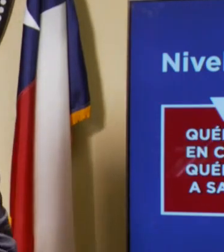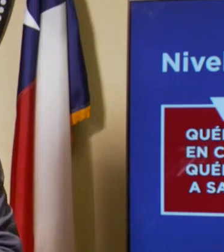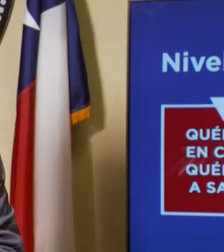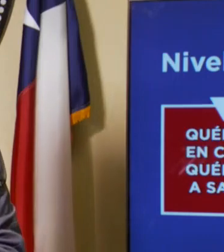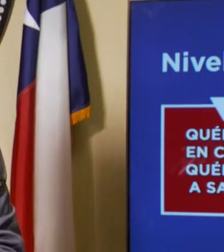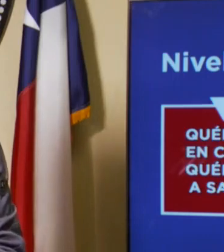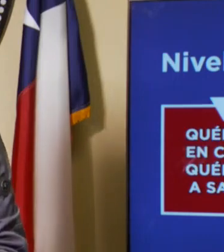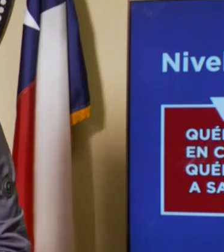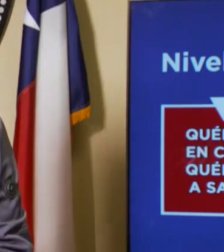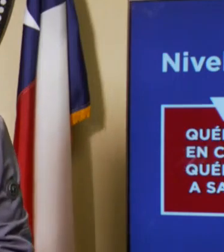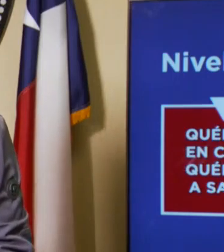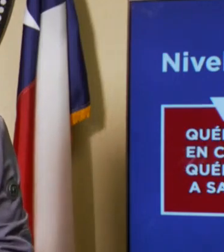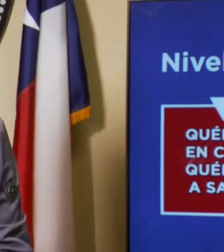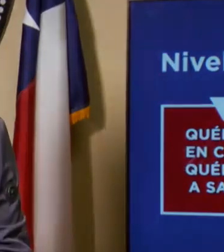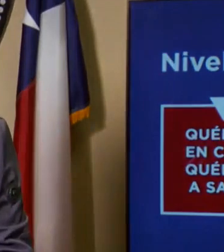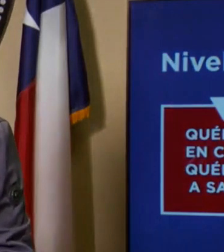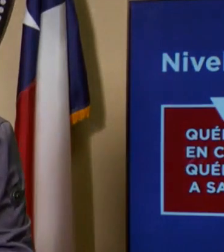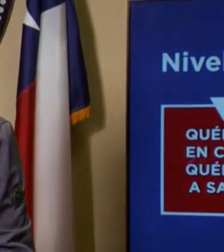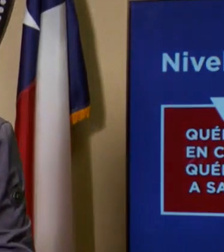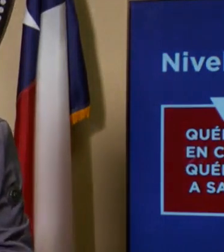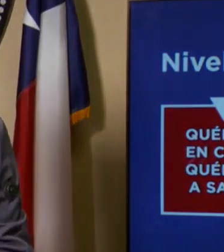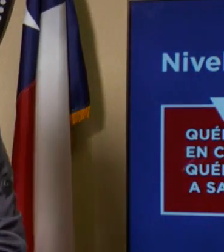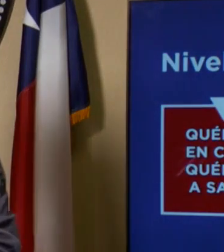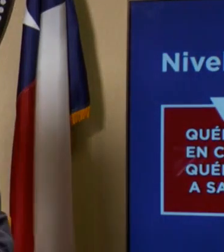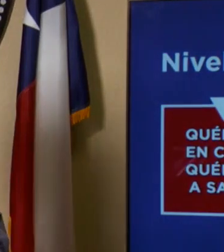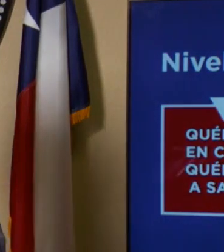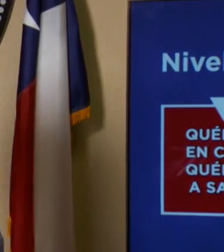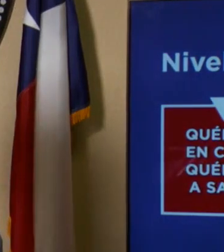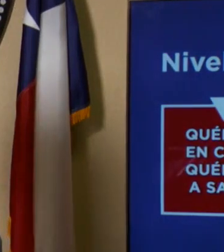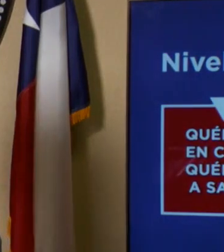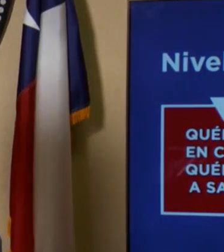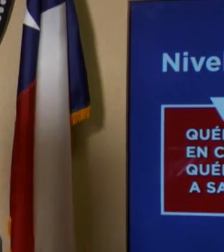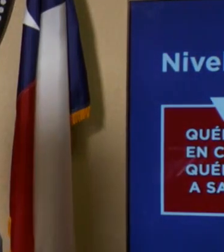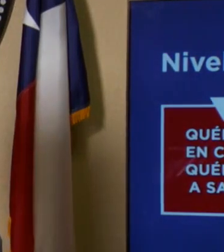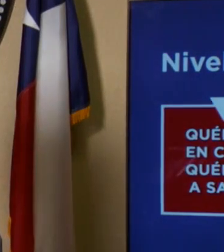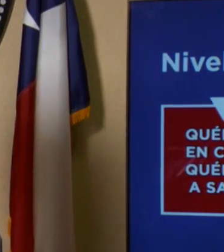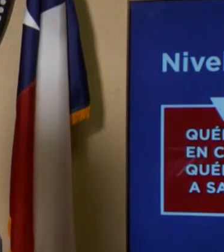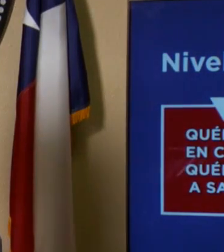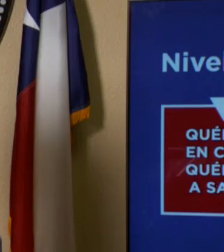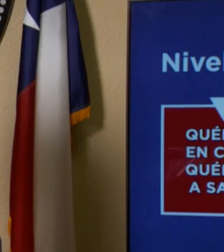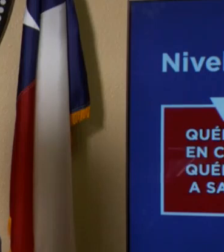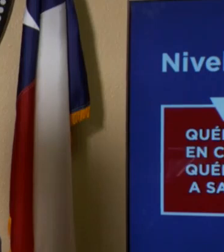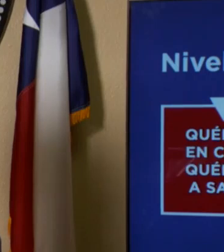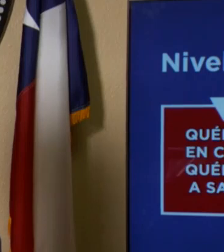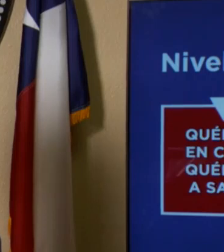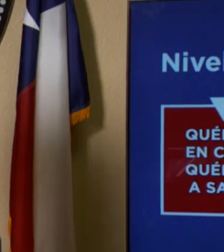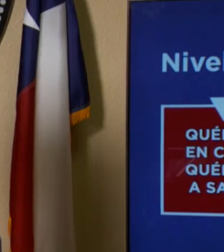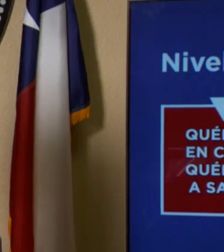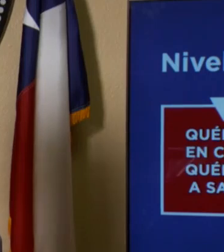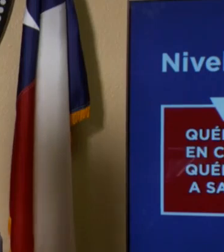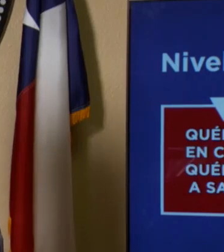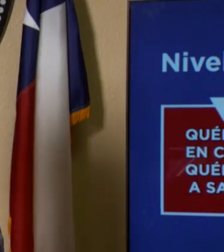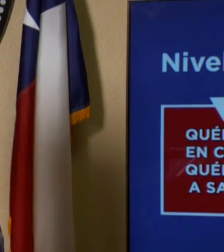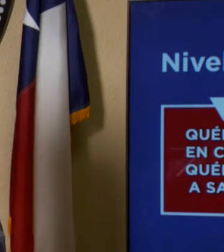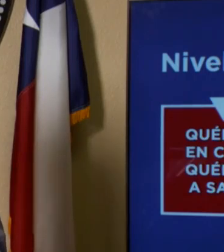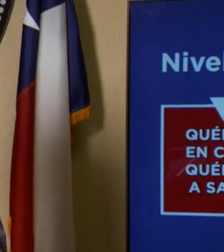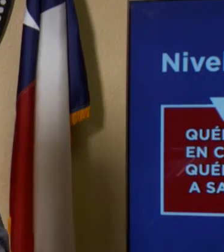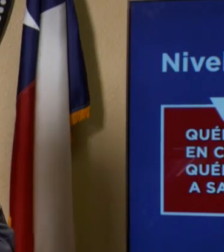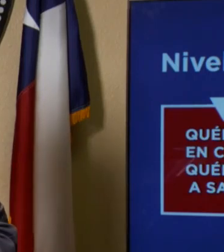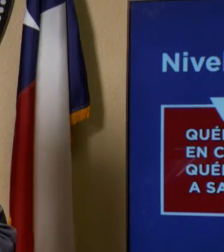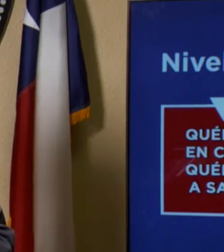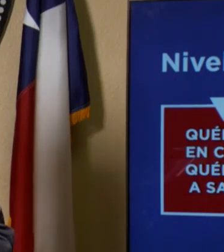ok. Y también estaba la de los casos. Do you want to see any of the slides from the doctor, or you got those,